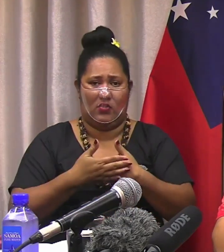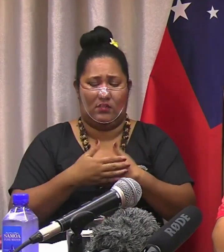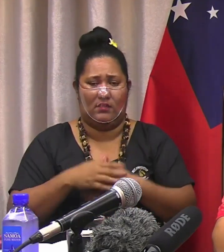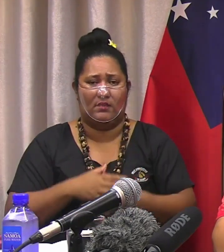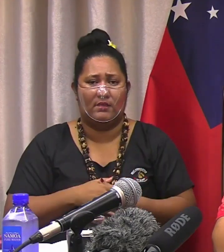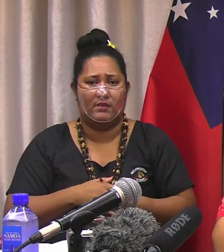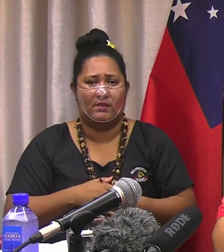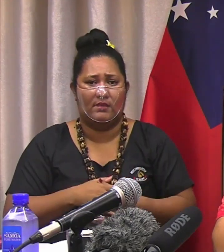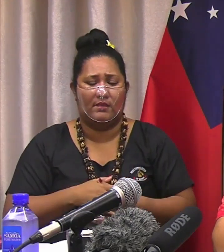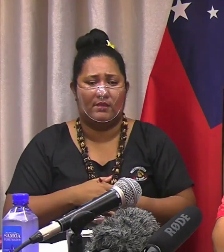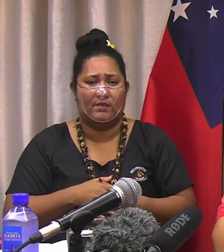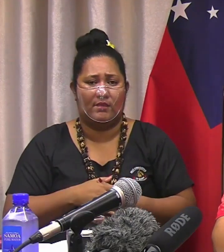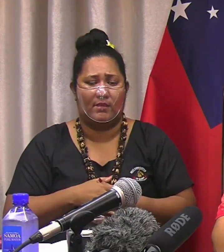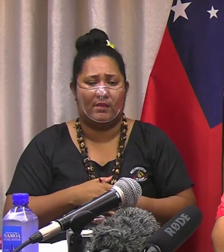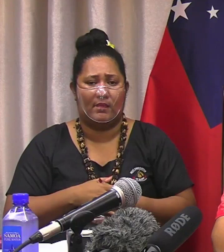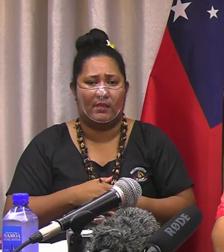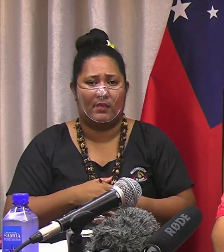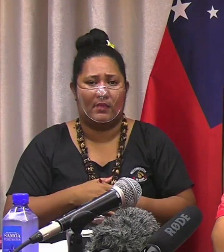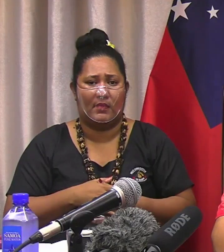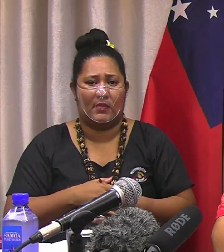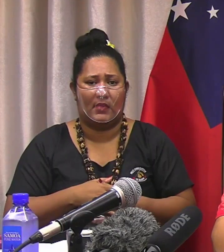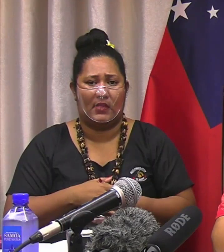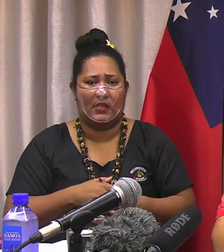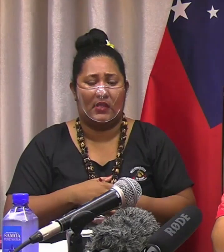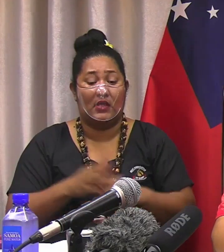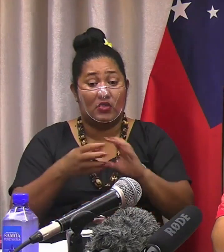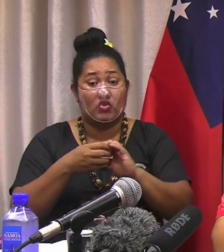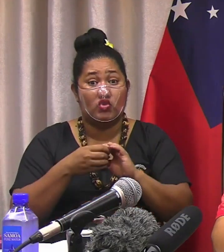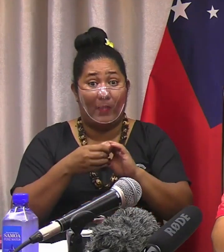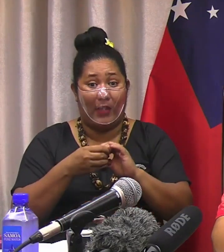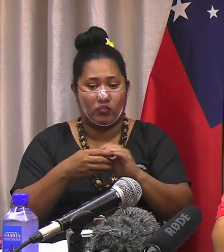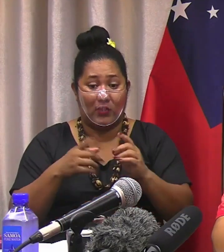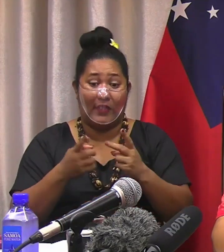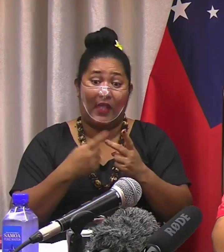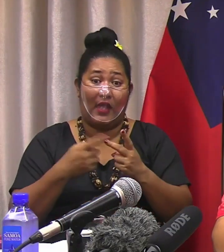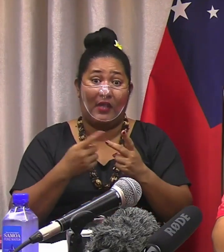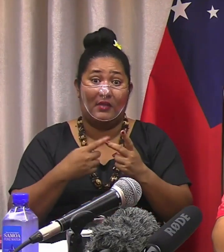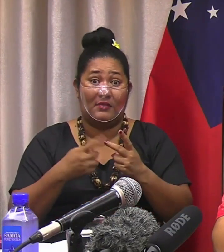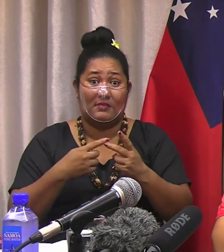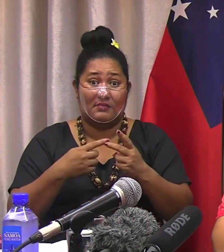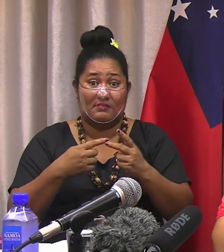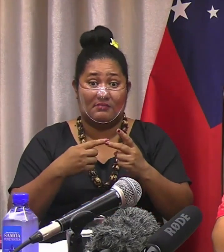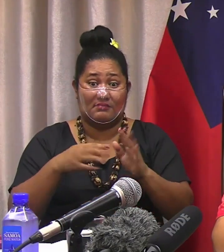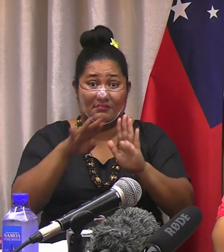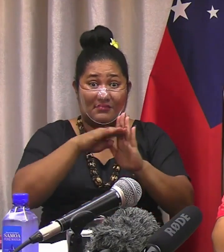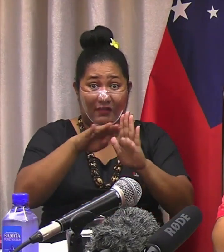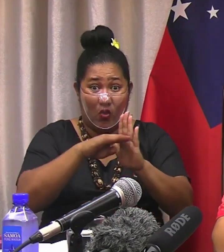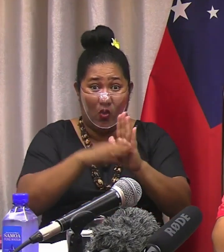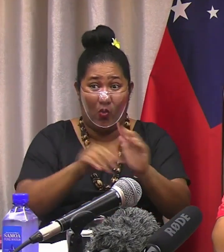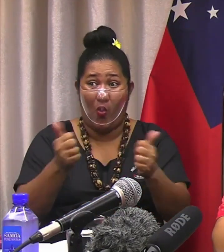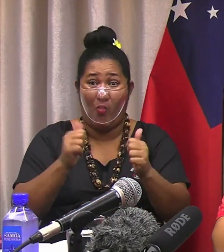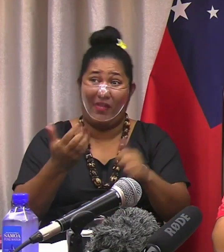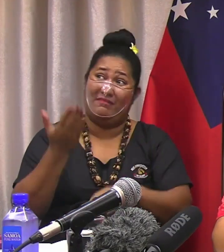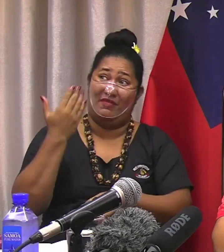atunuu. E tū mau isi ai e inga e pei ona muai whaelo atu.